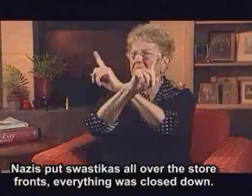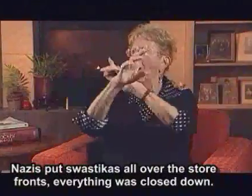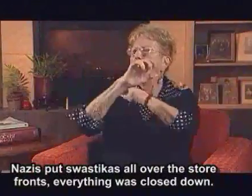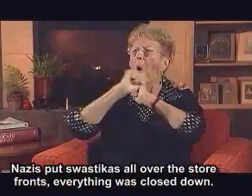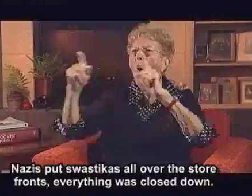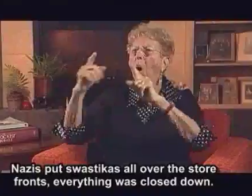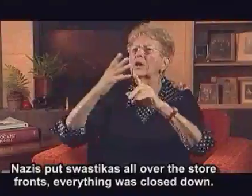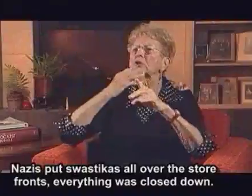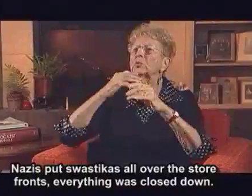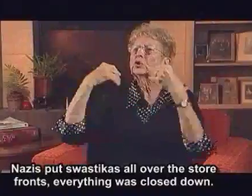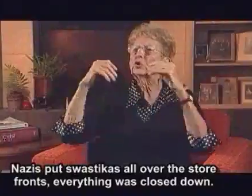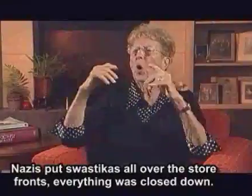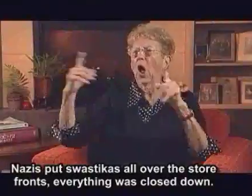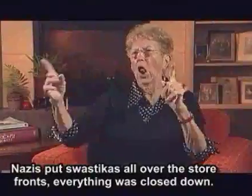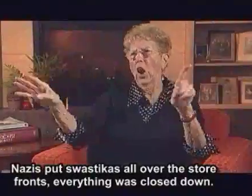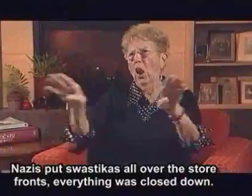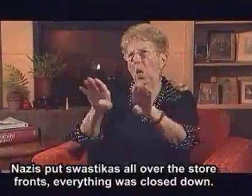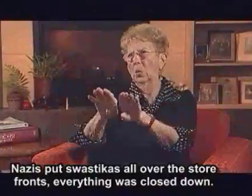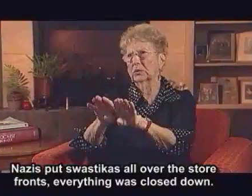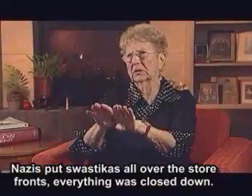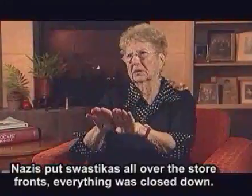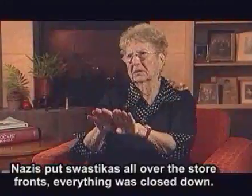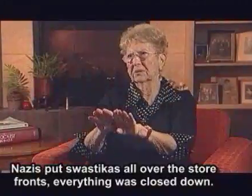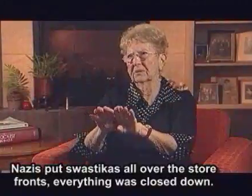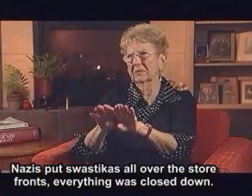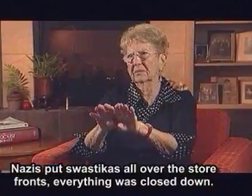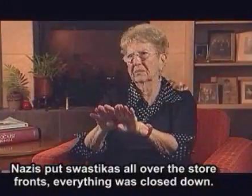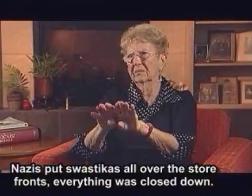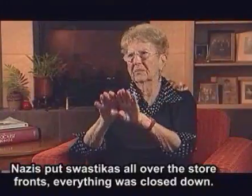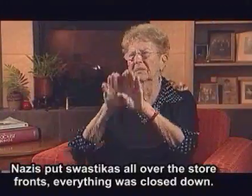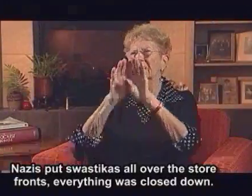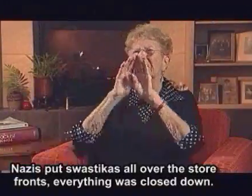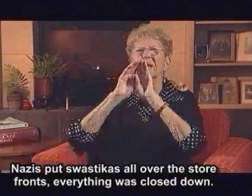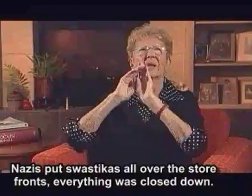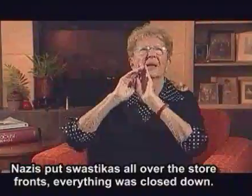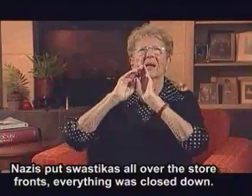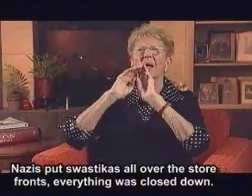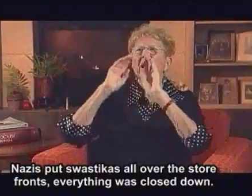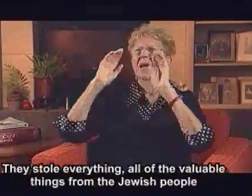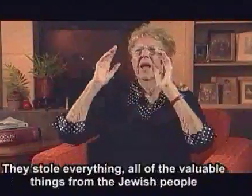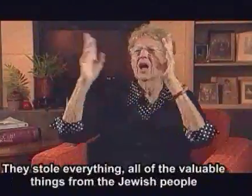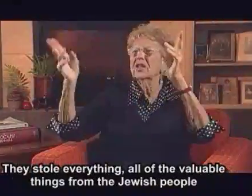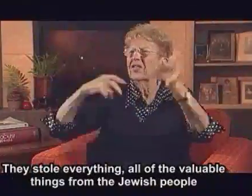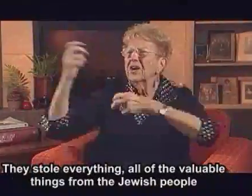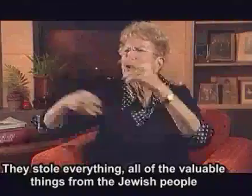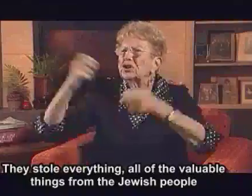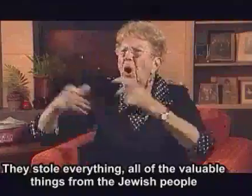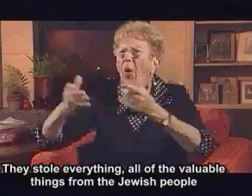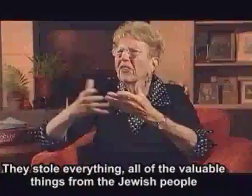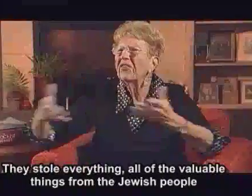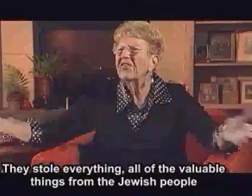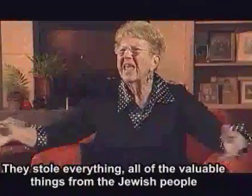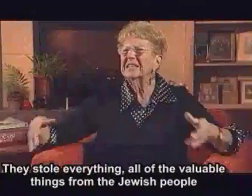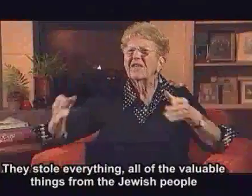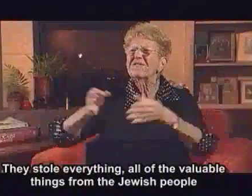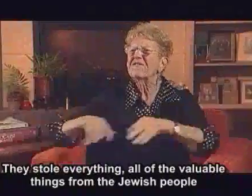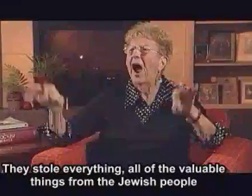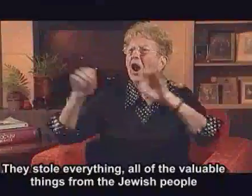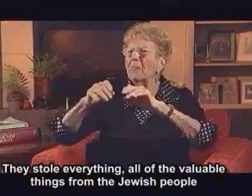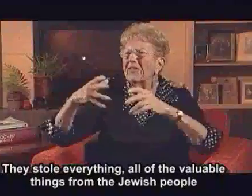Nazis put swastikas all over the storefronts. Everything was closed down. They stole everything,